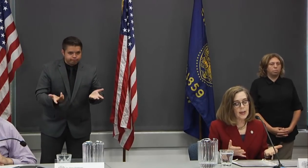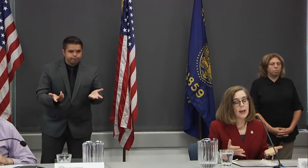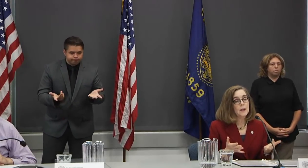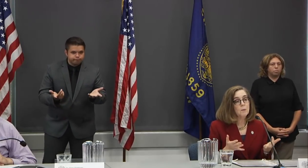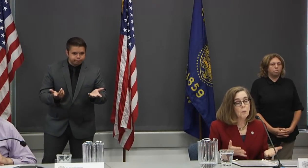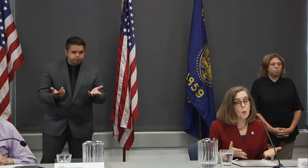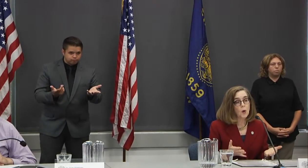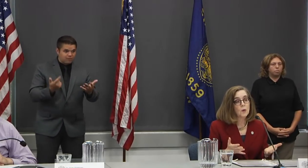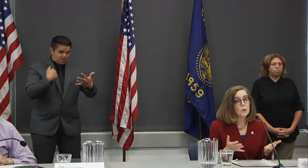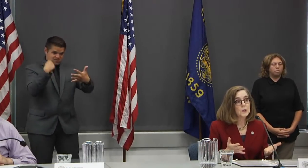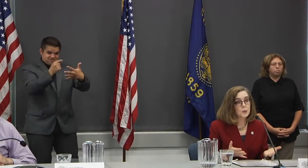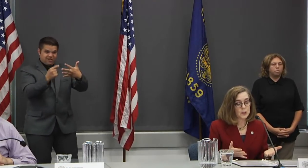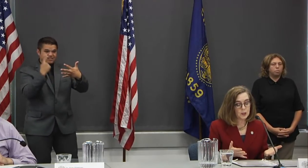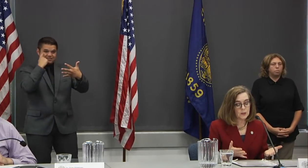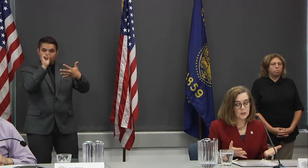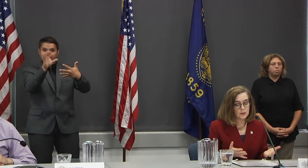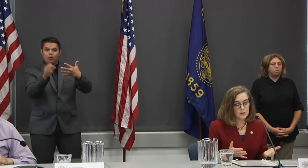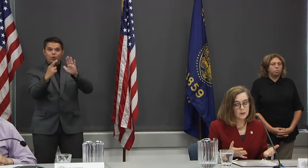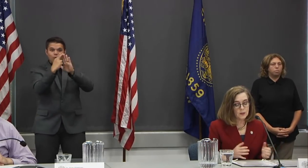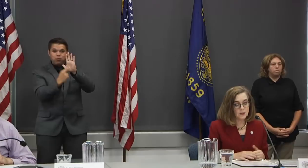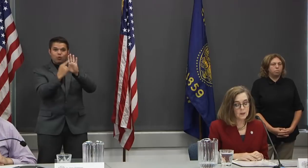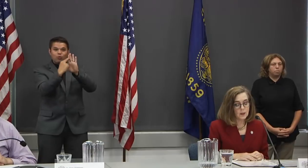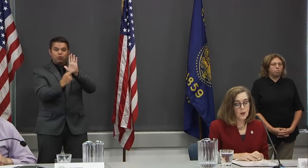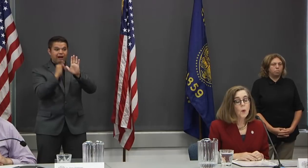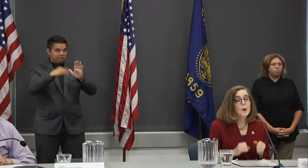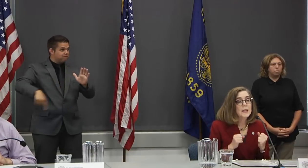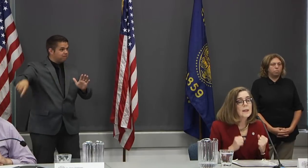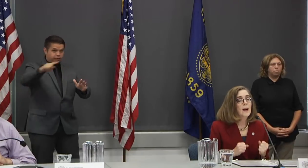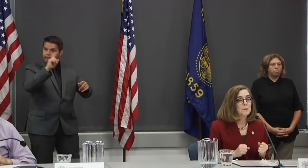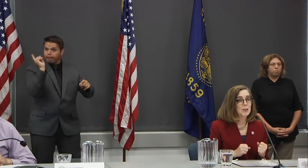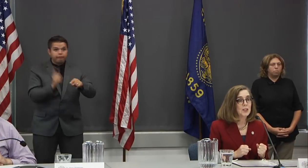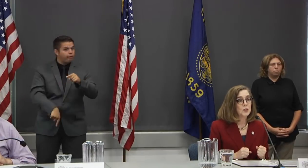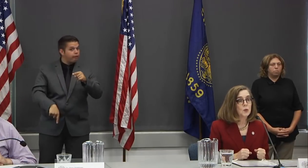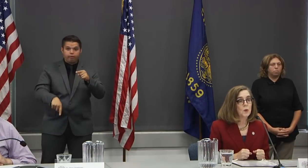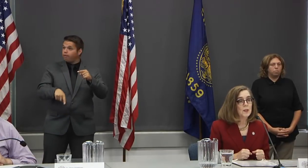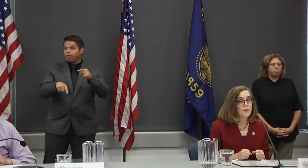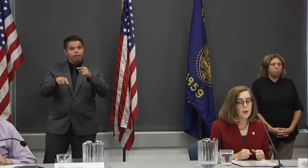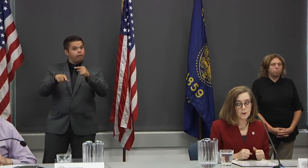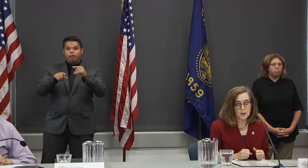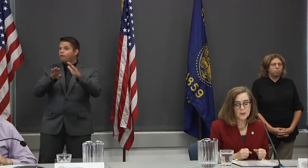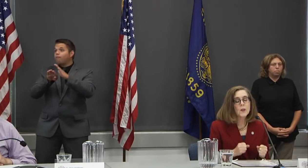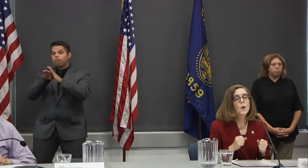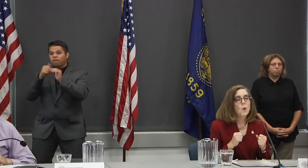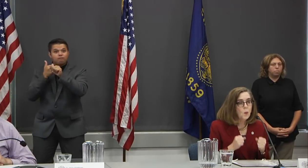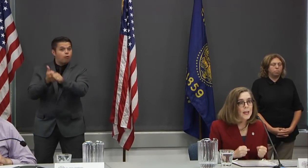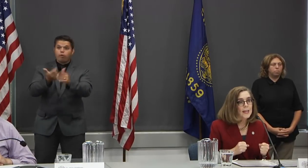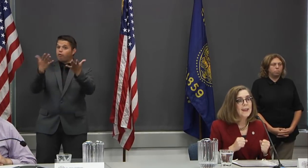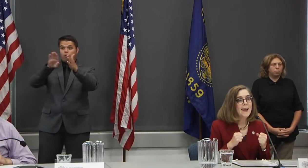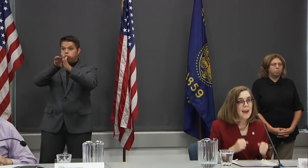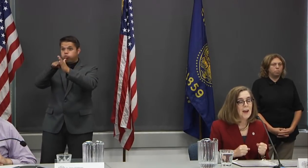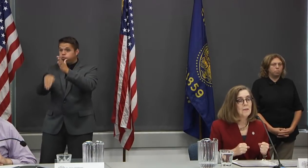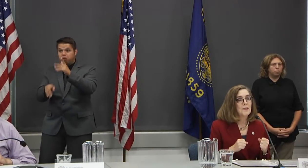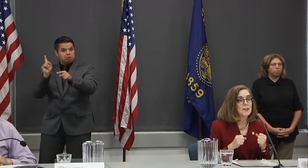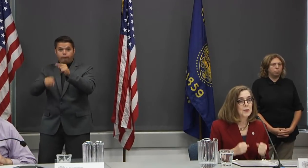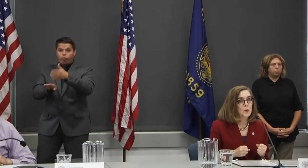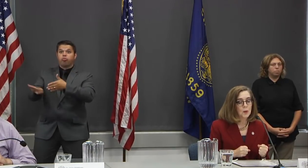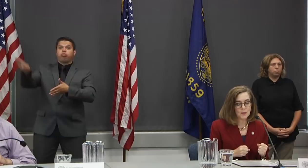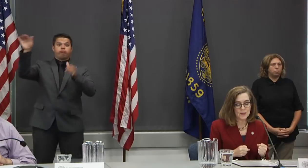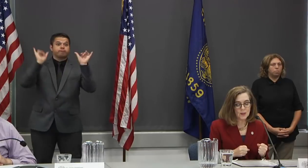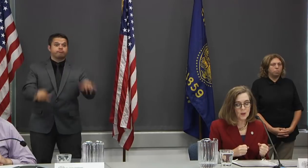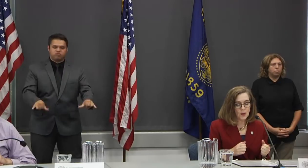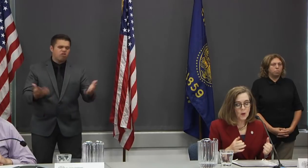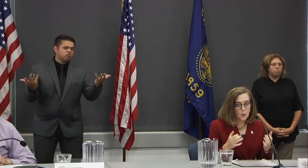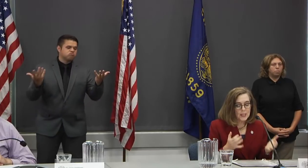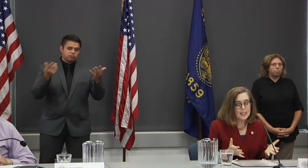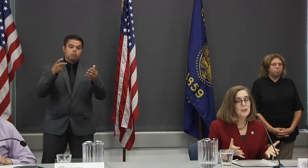need to add more restrictions. When it comes to controlling the virus, we have the